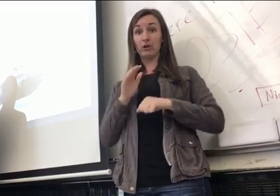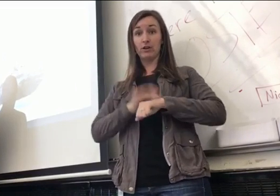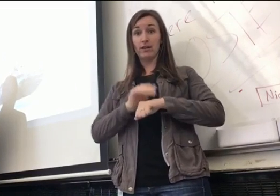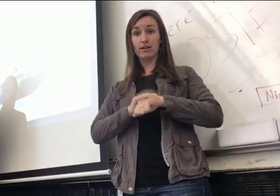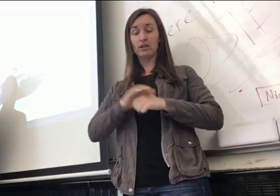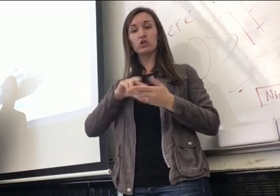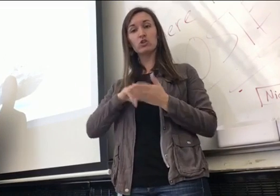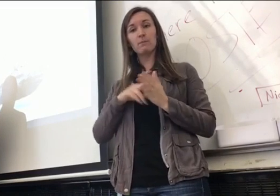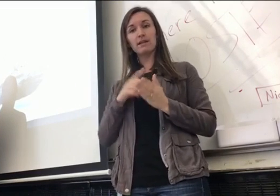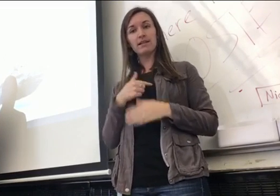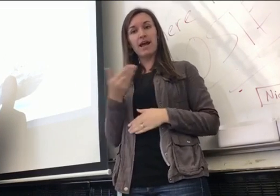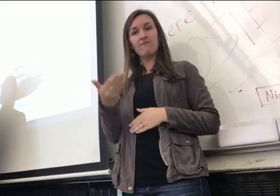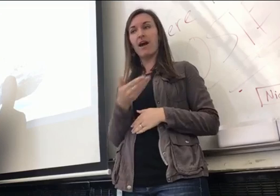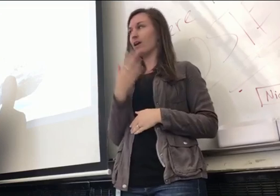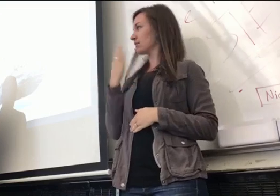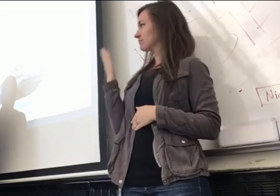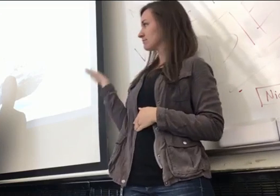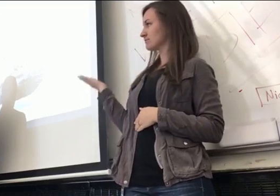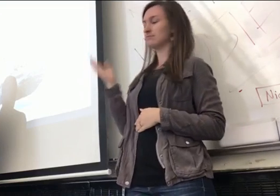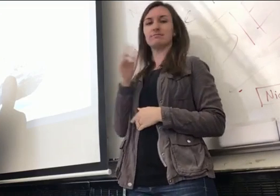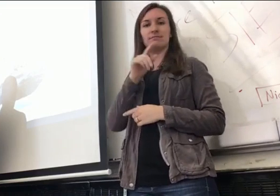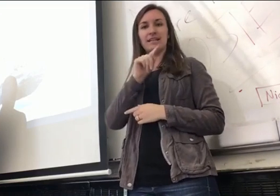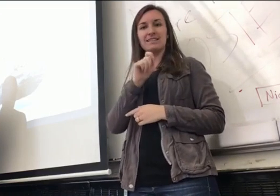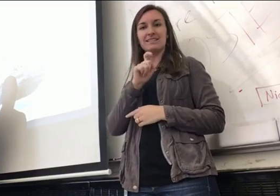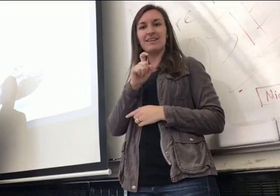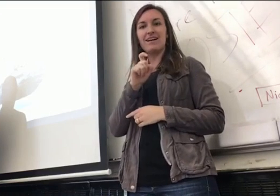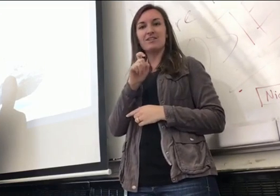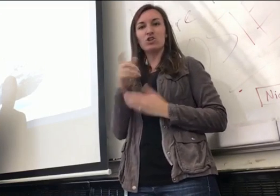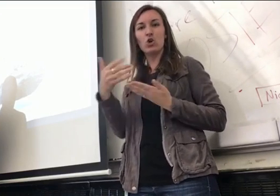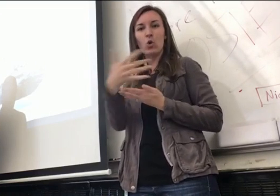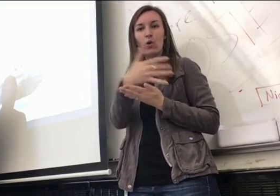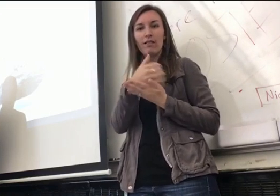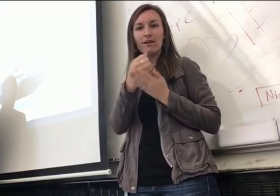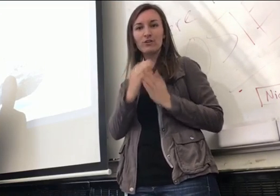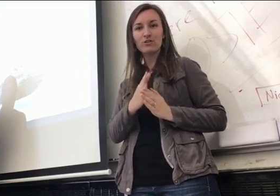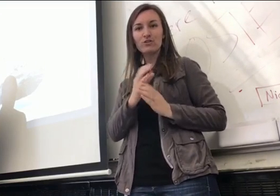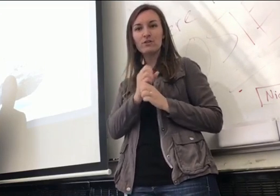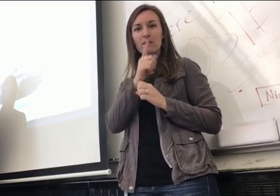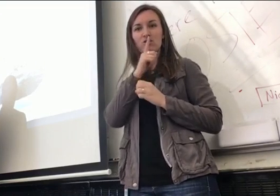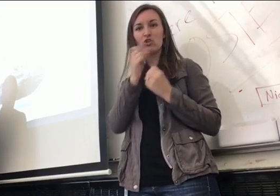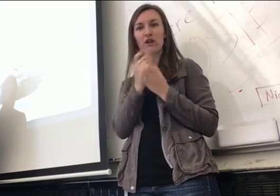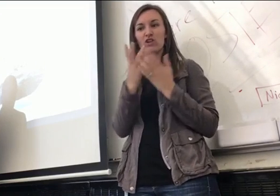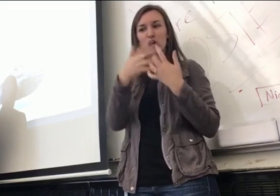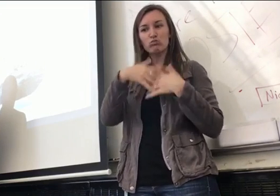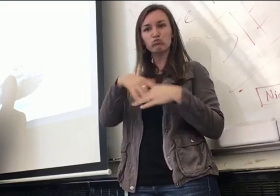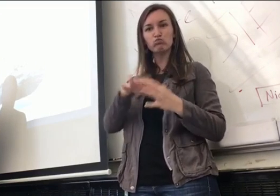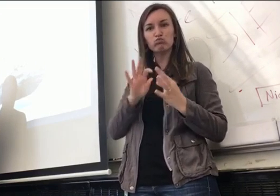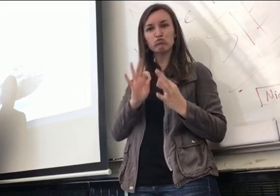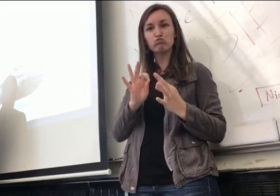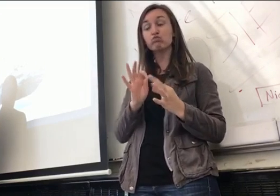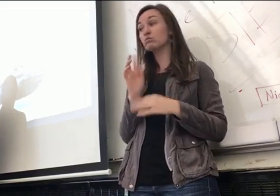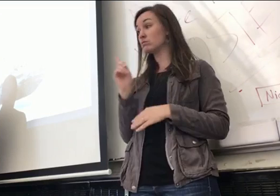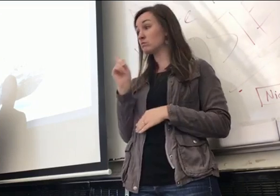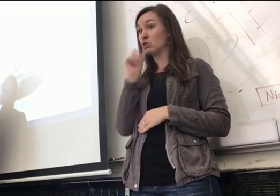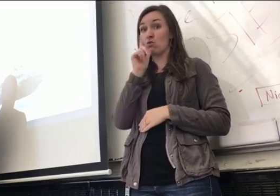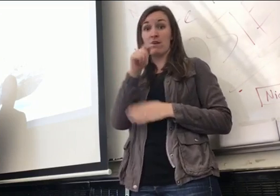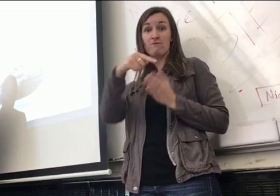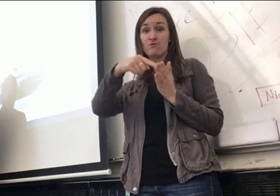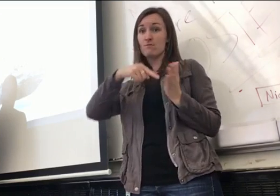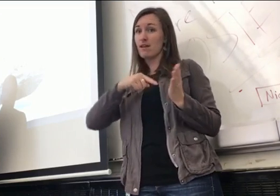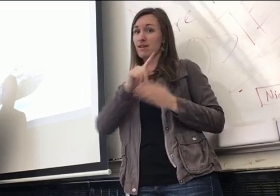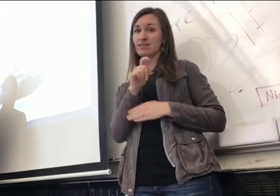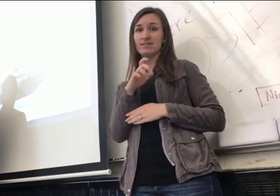these tax collectors to make sure that everything is going to go just great. Now, these tax collectors don't have to pay any